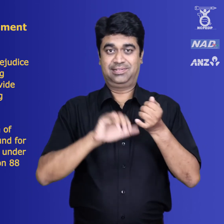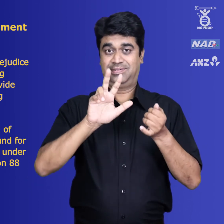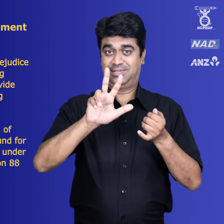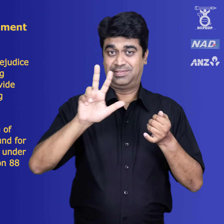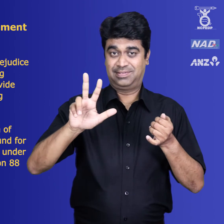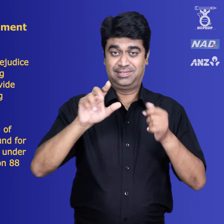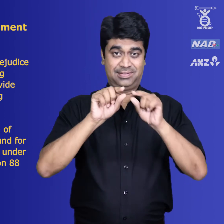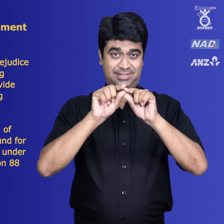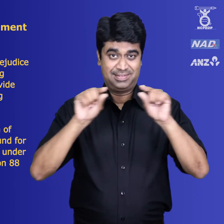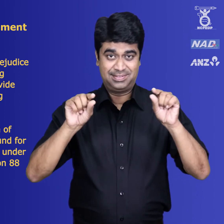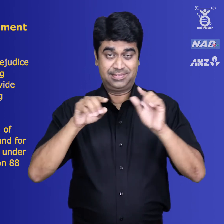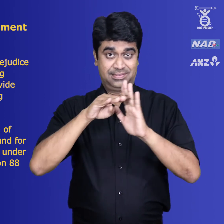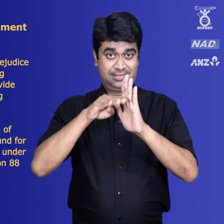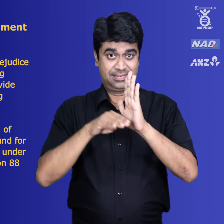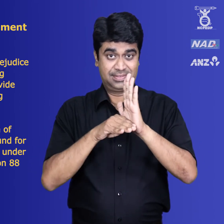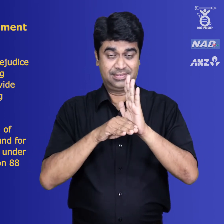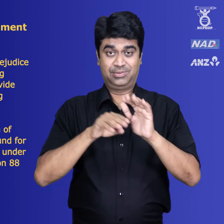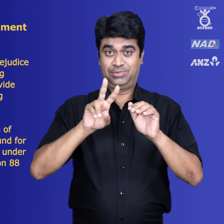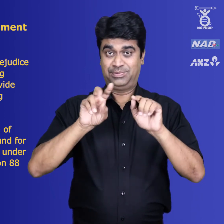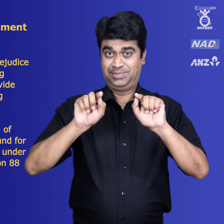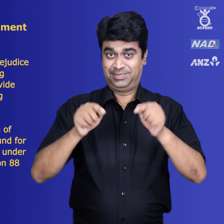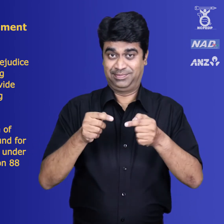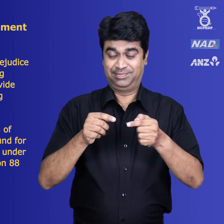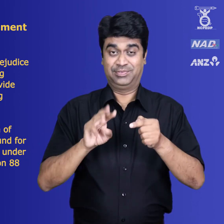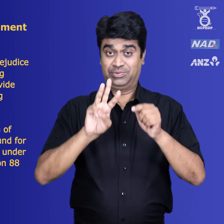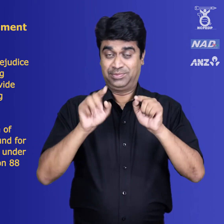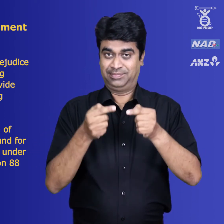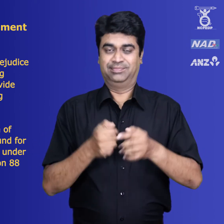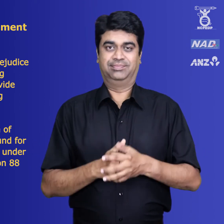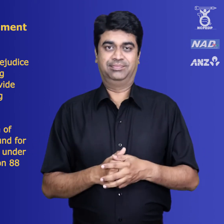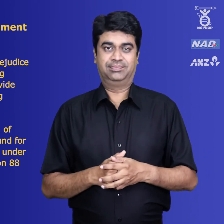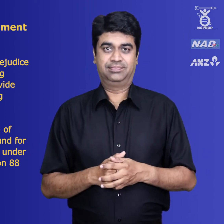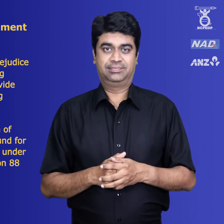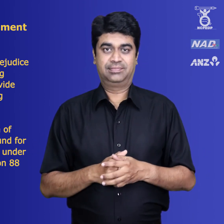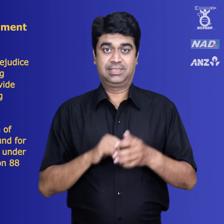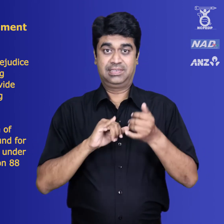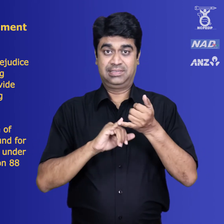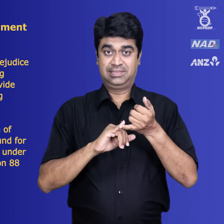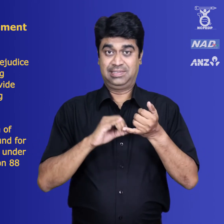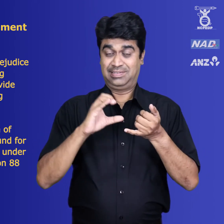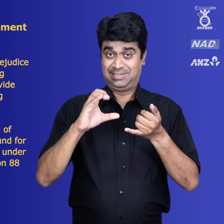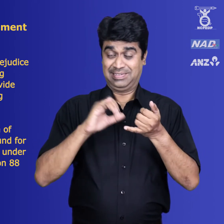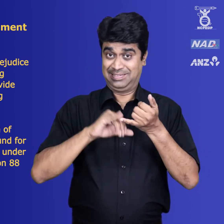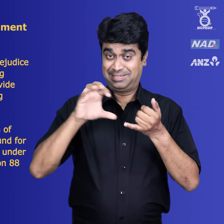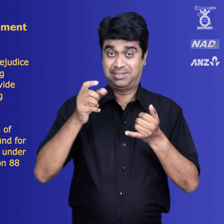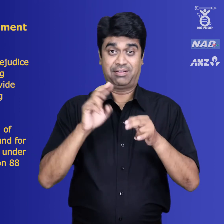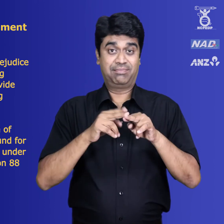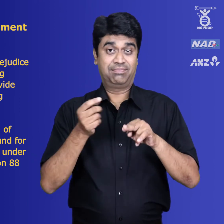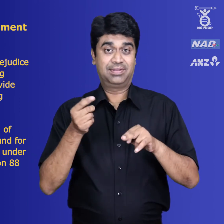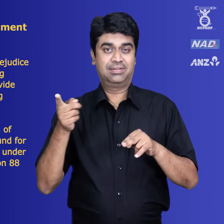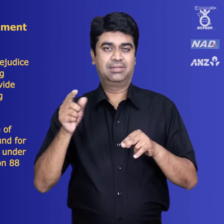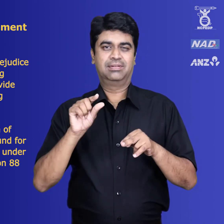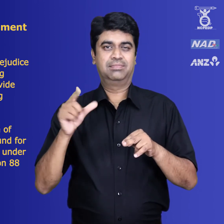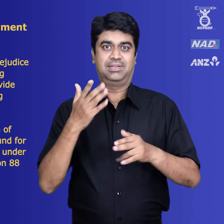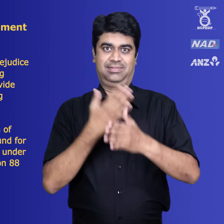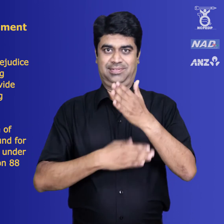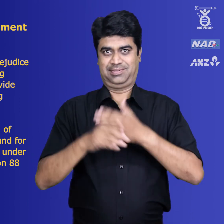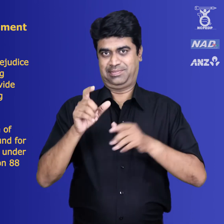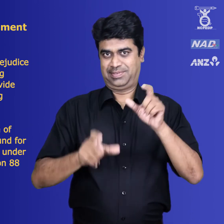The form for preparation of accounts of the state fund for persons with disabilities under